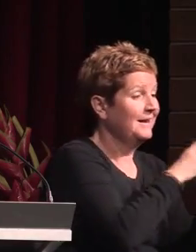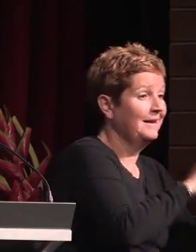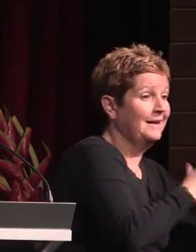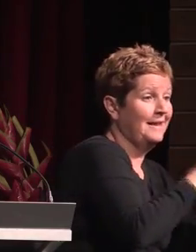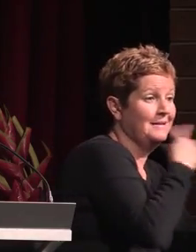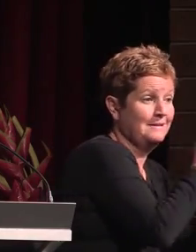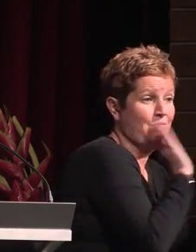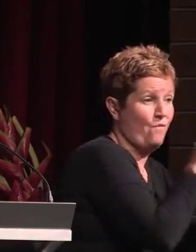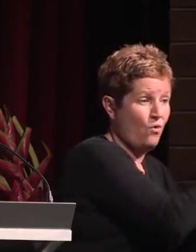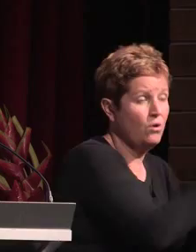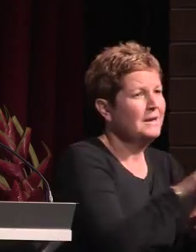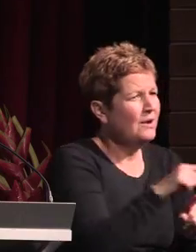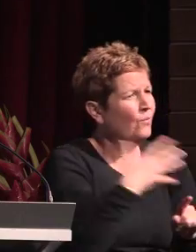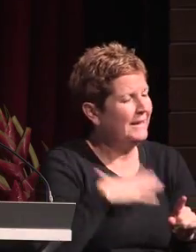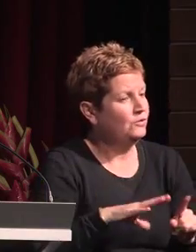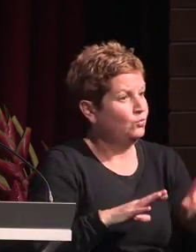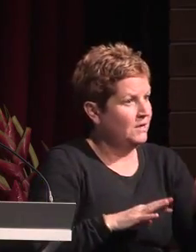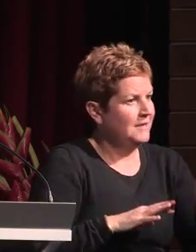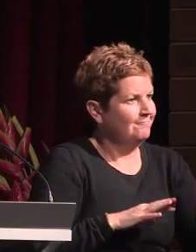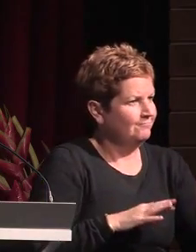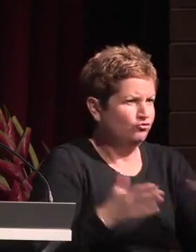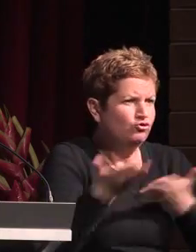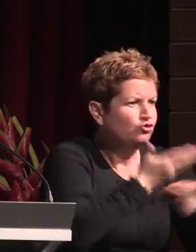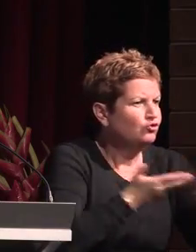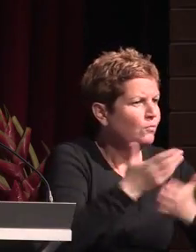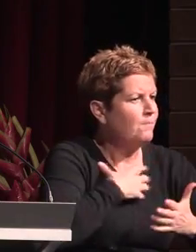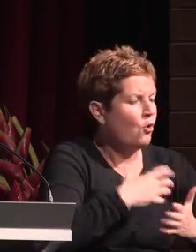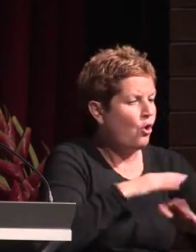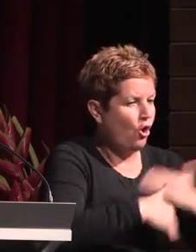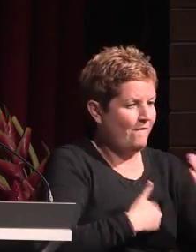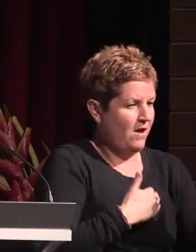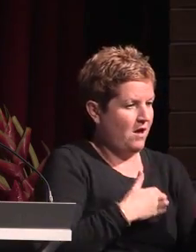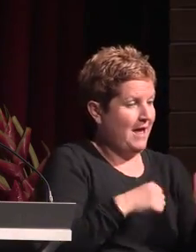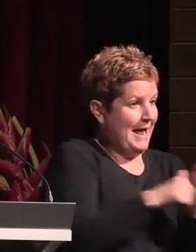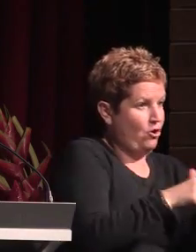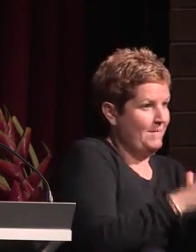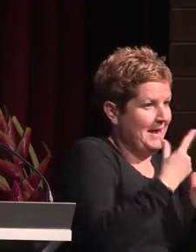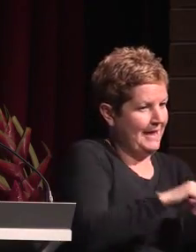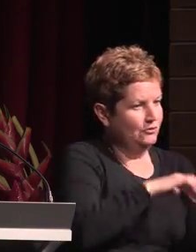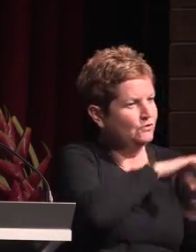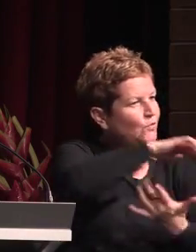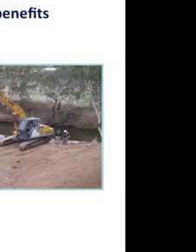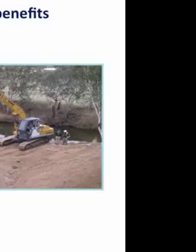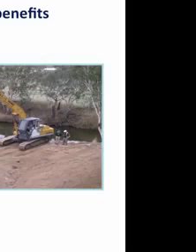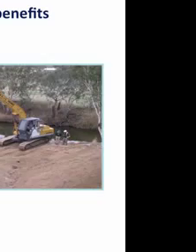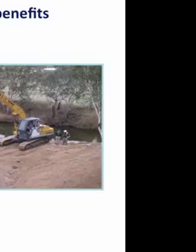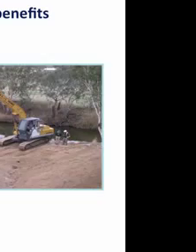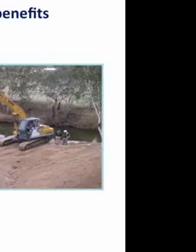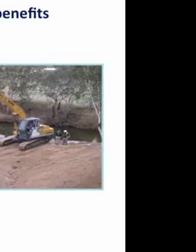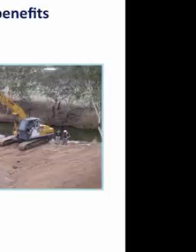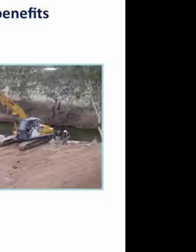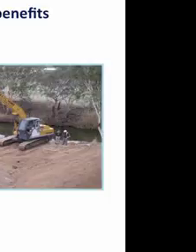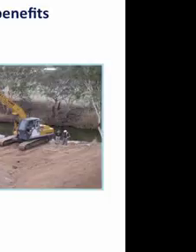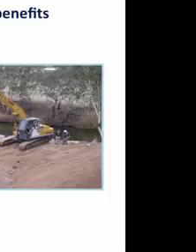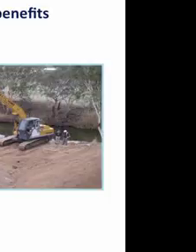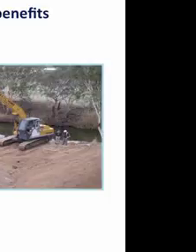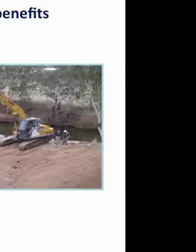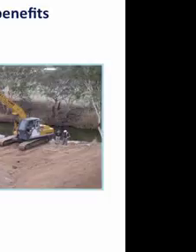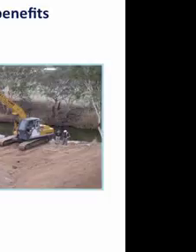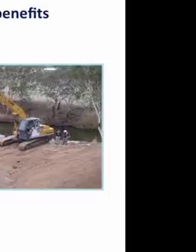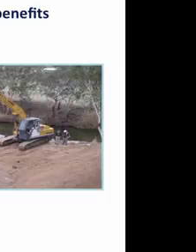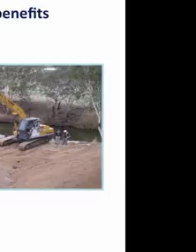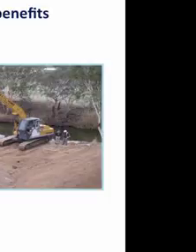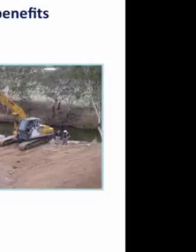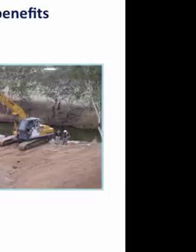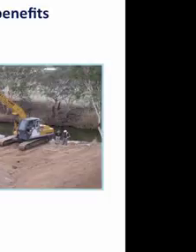an increasing need to start talking about the benefits, or economic and social benefits from our works. And probably the best example through this